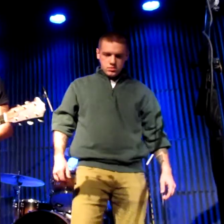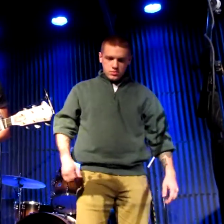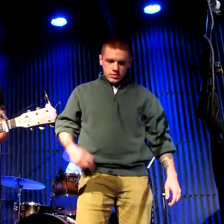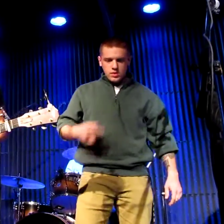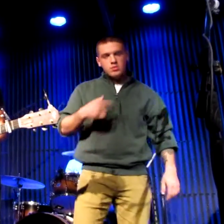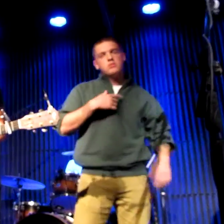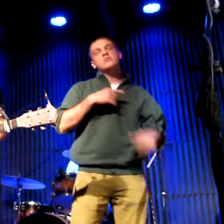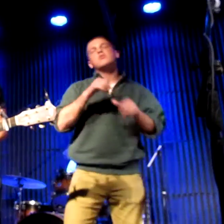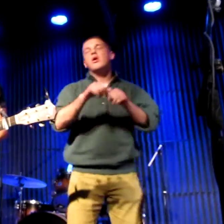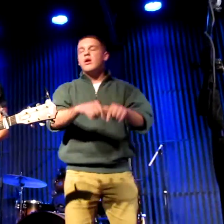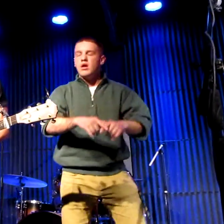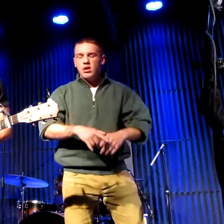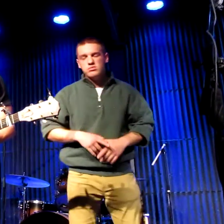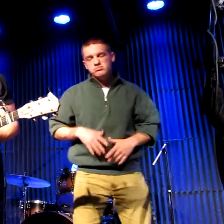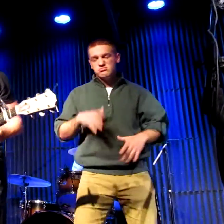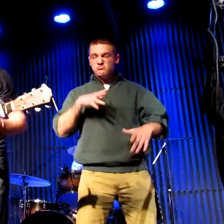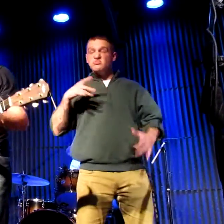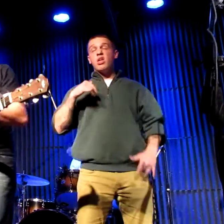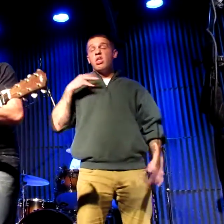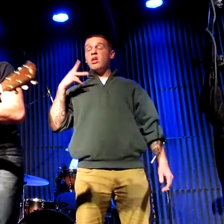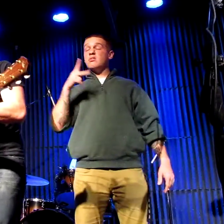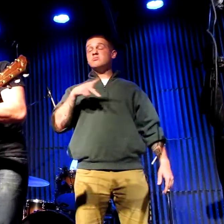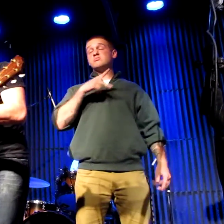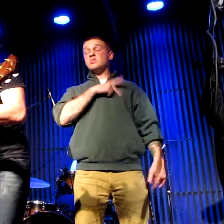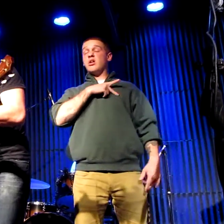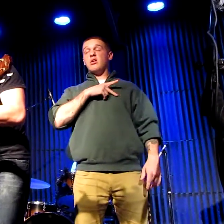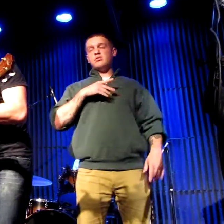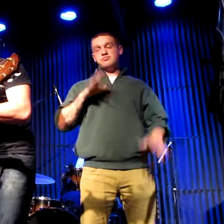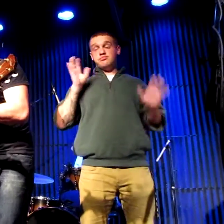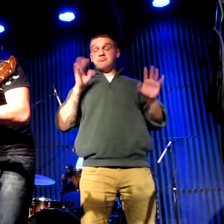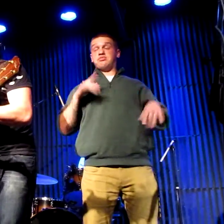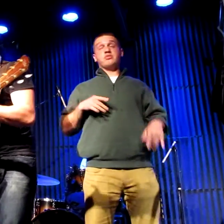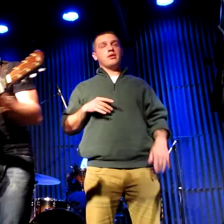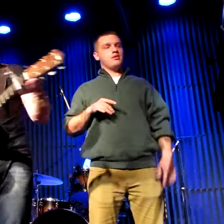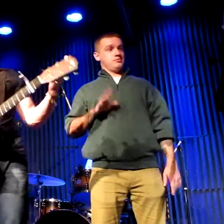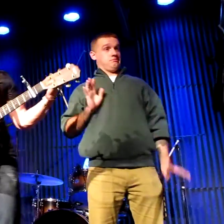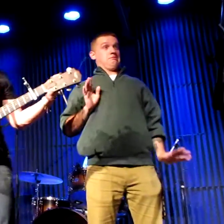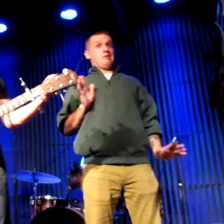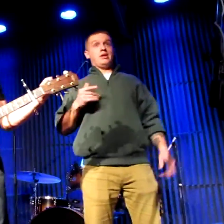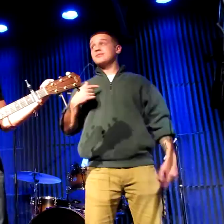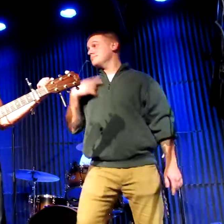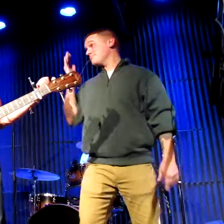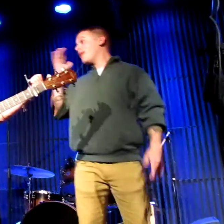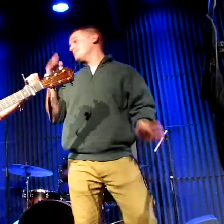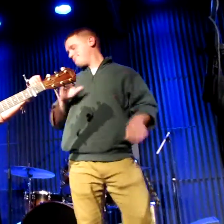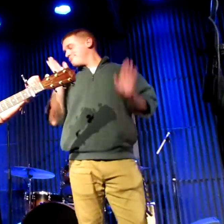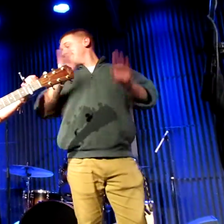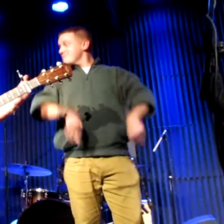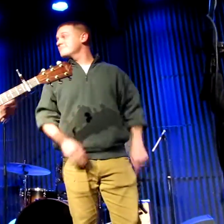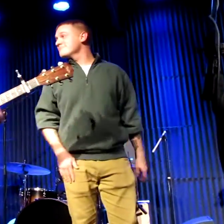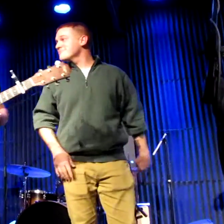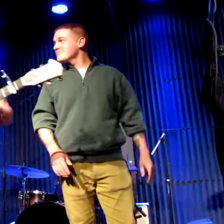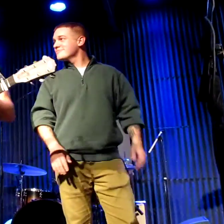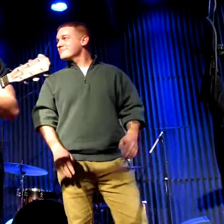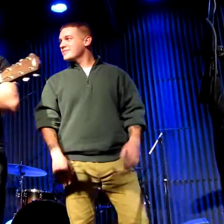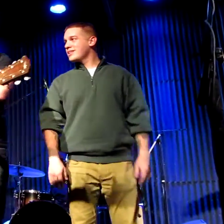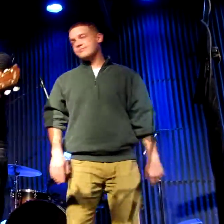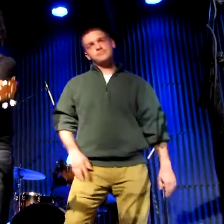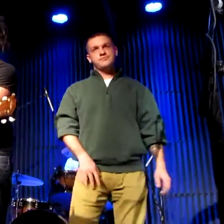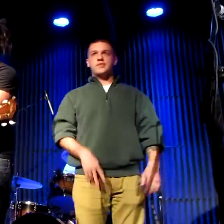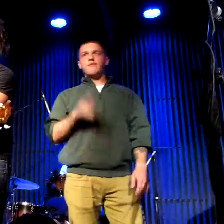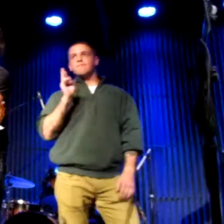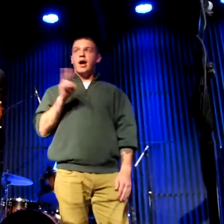Meanwhile, the righteous politicians, that's the wrong fucking verse. You know these words better than I do, Aaron.